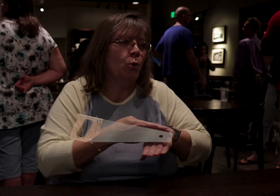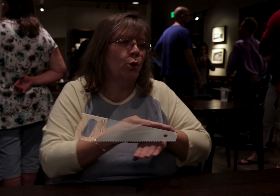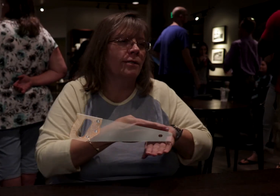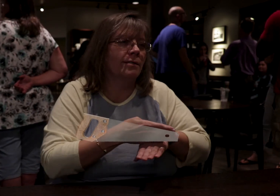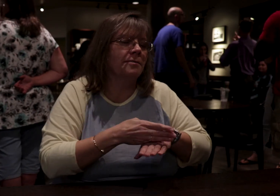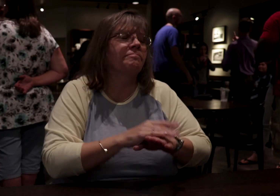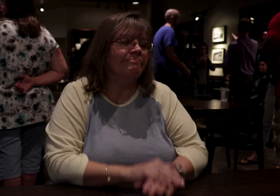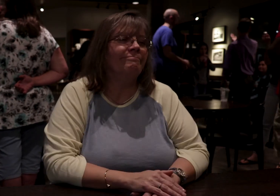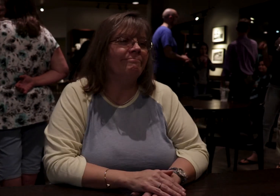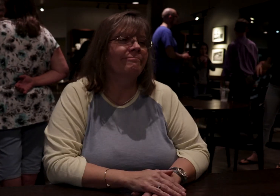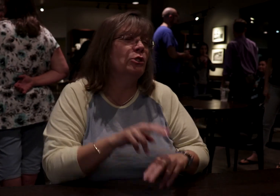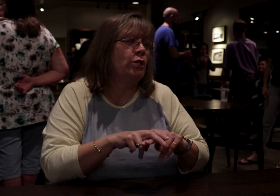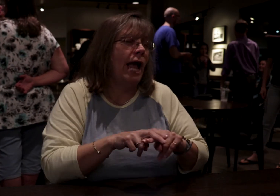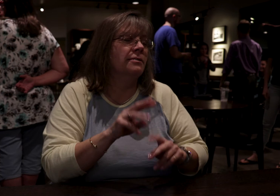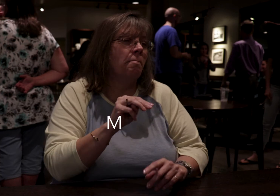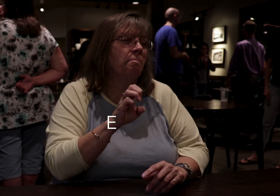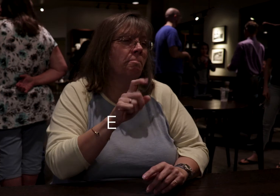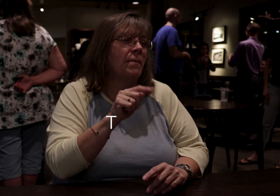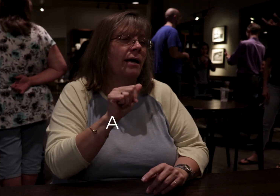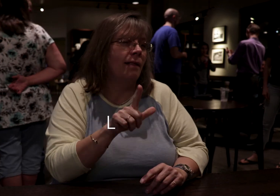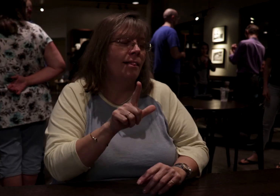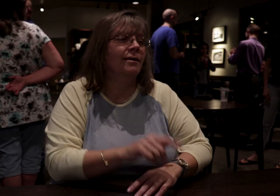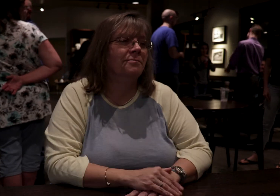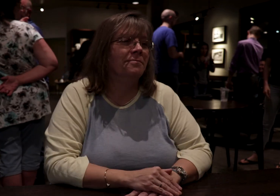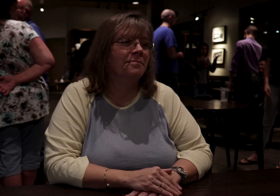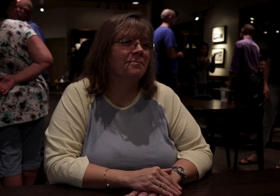wood. And the chairs are made of metal.